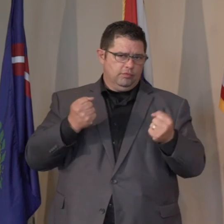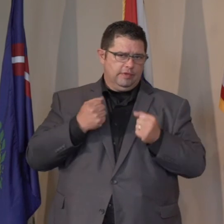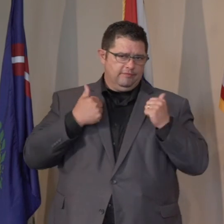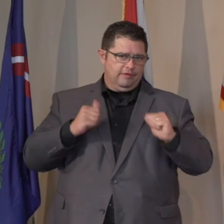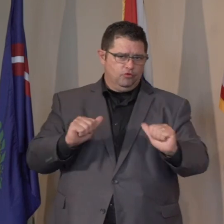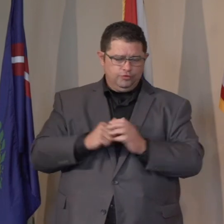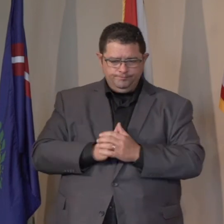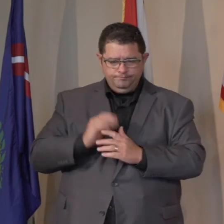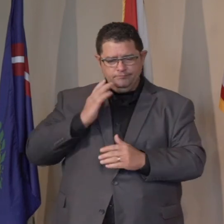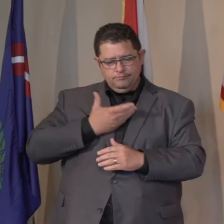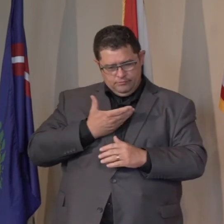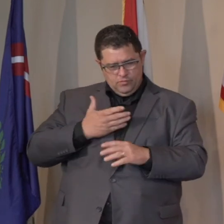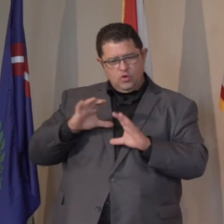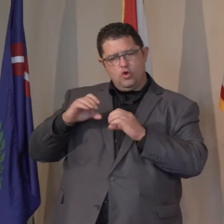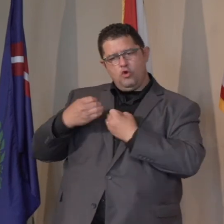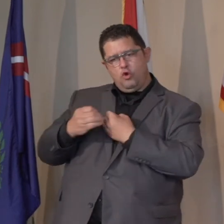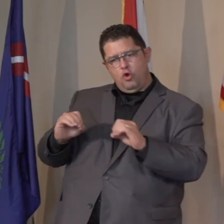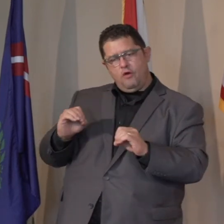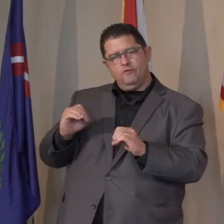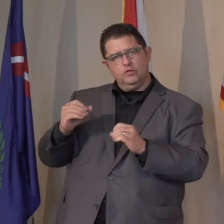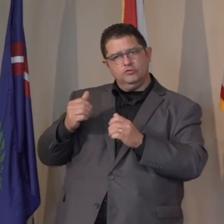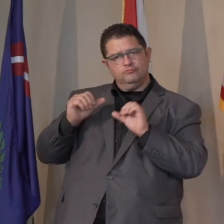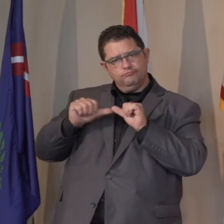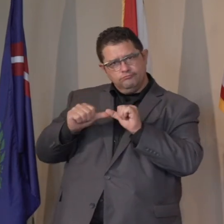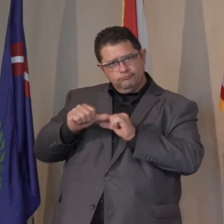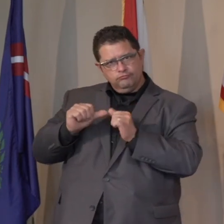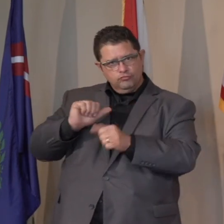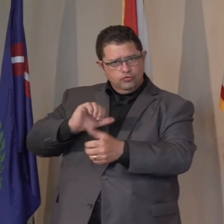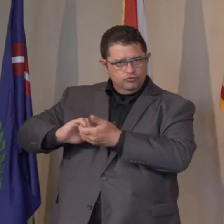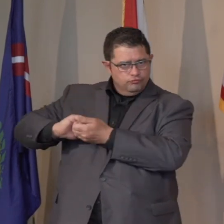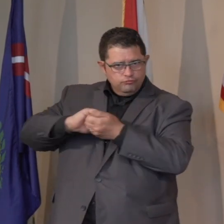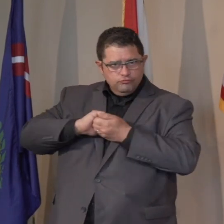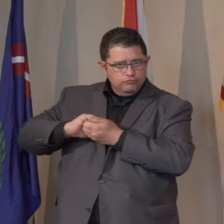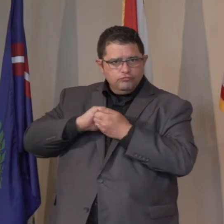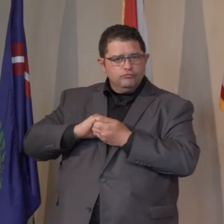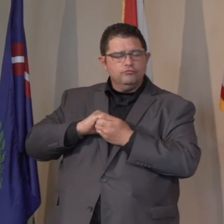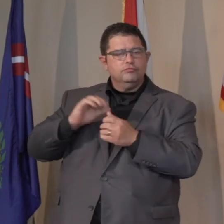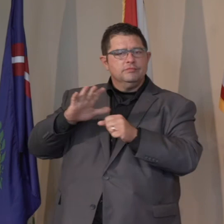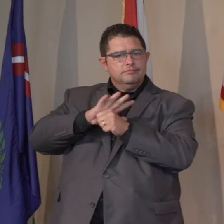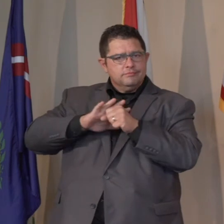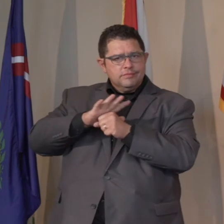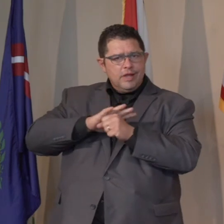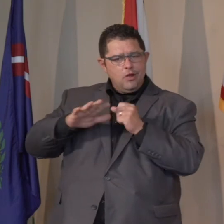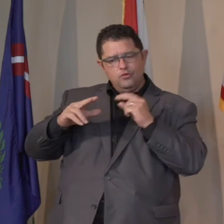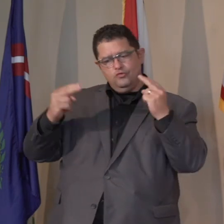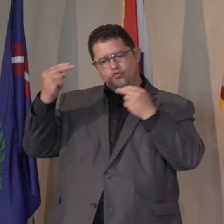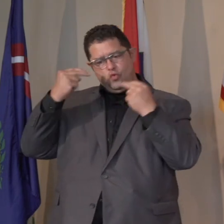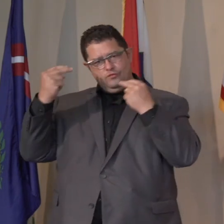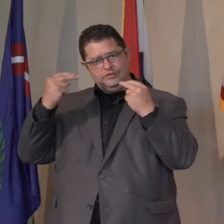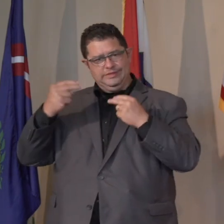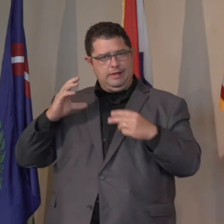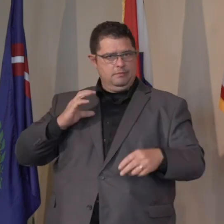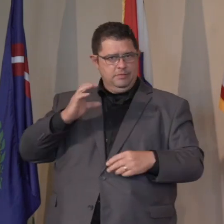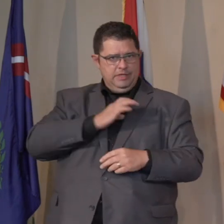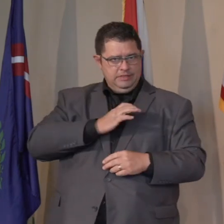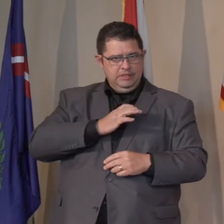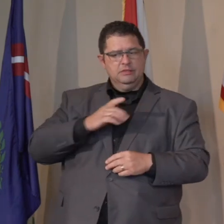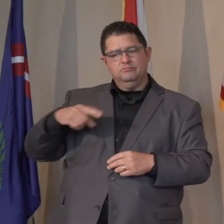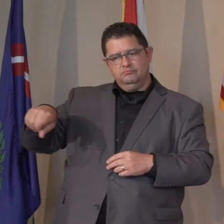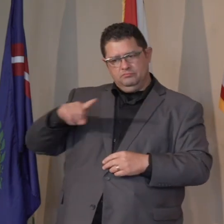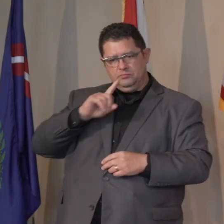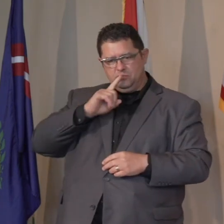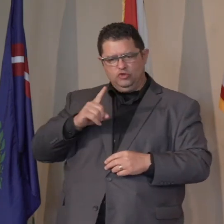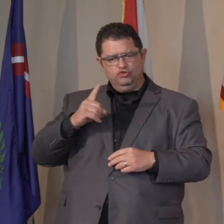Council, their Oversight Committee, as they help to advise and direct us in the spending of the funds to get them to the areas that are needed the most. And